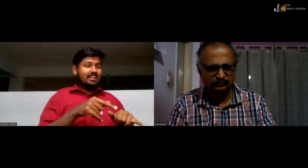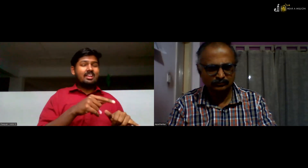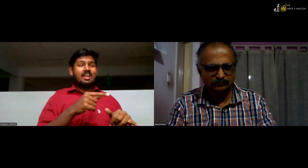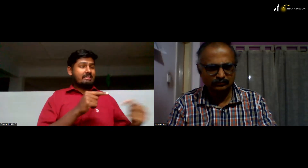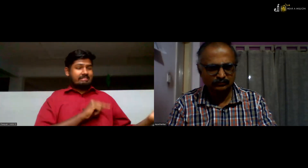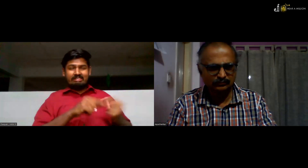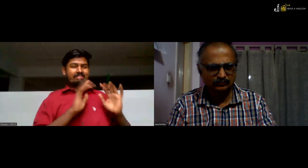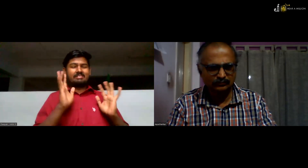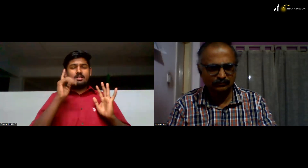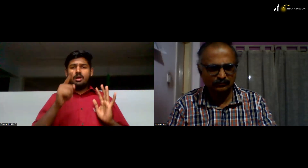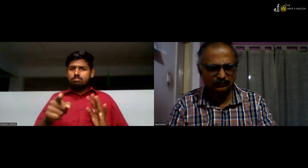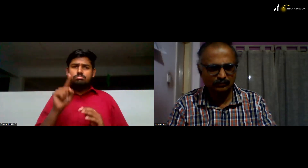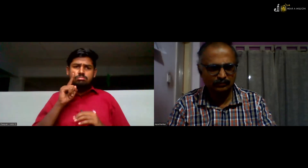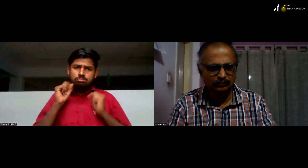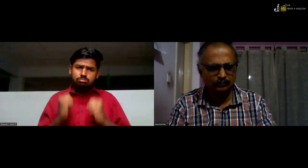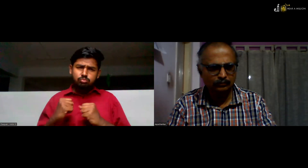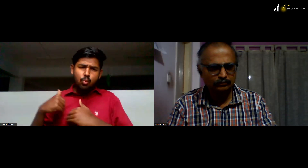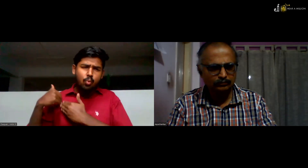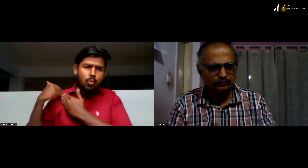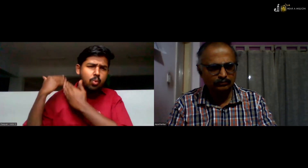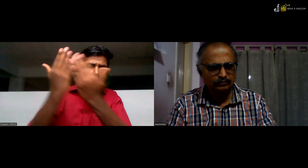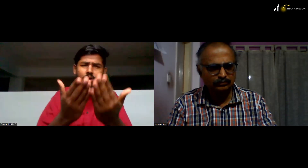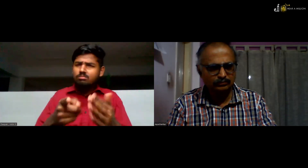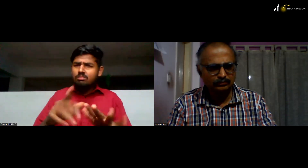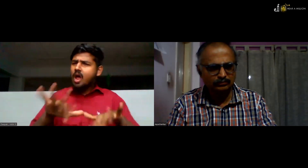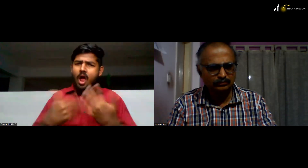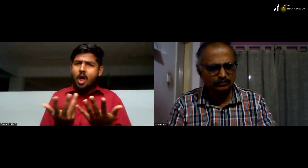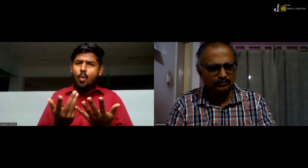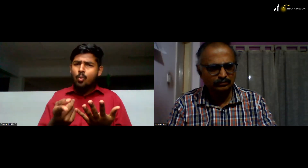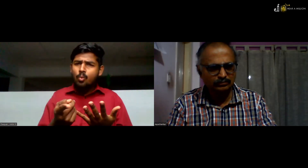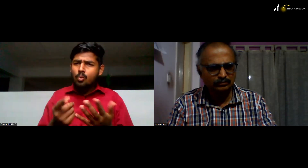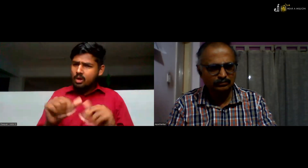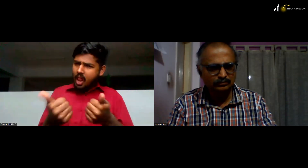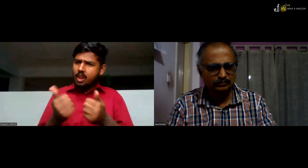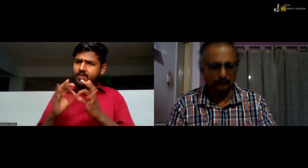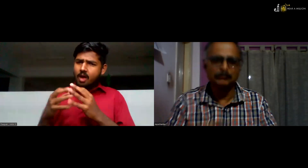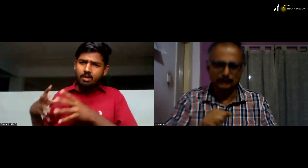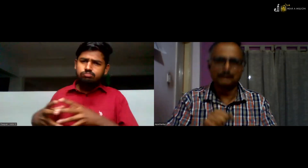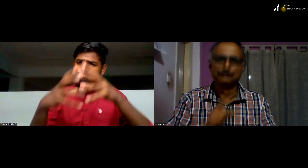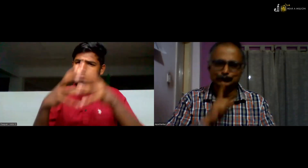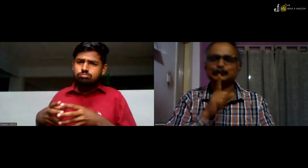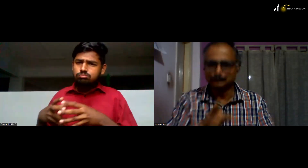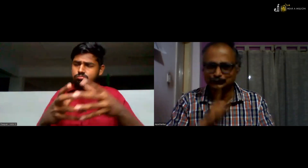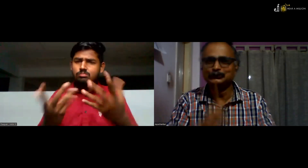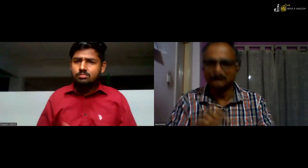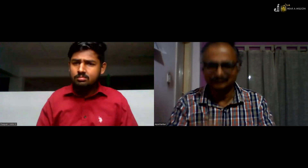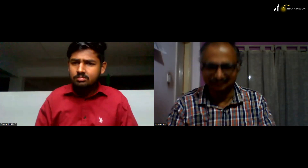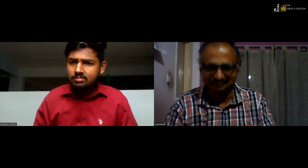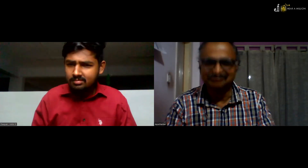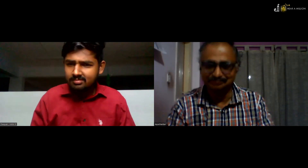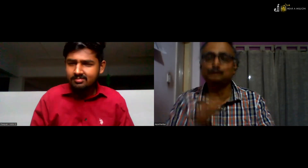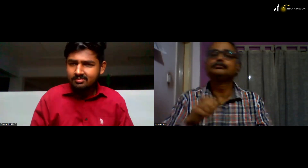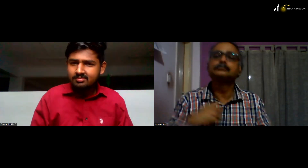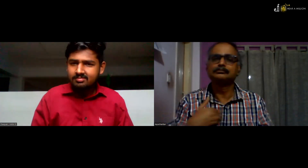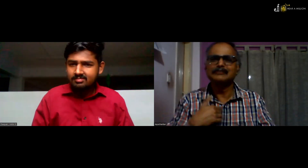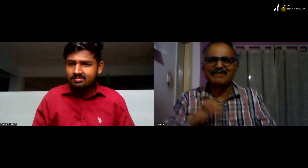You think that managing expenses or something was not bit much difficult for you, like traveling